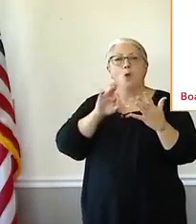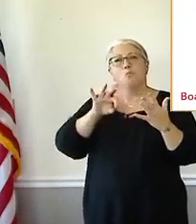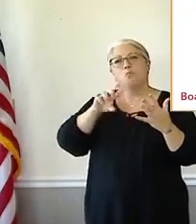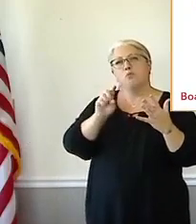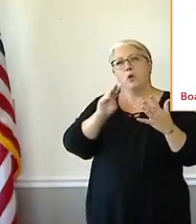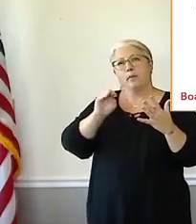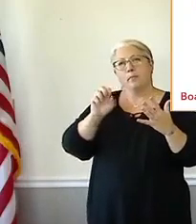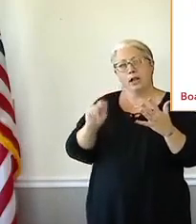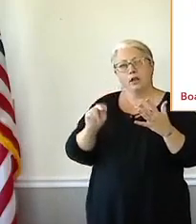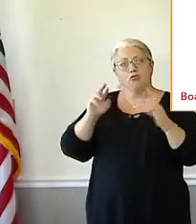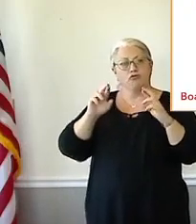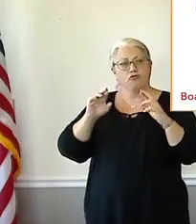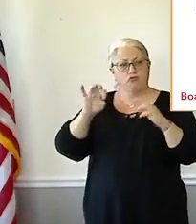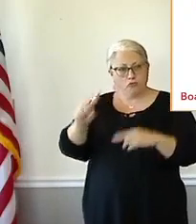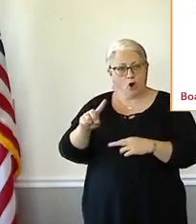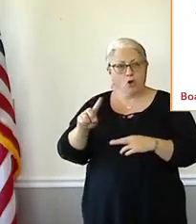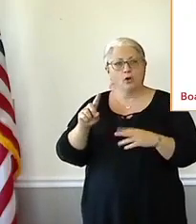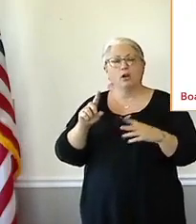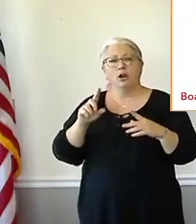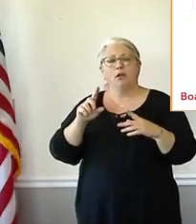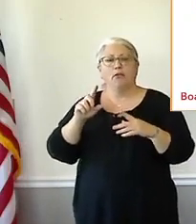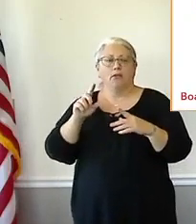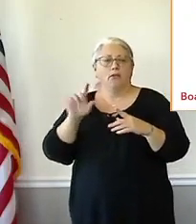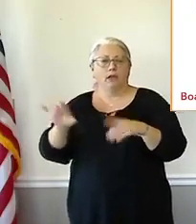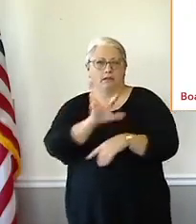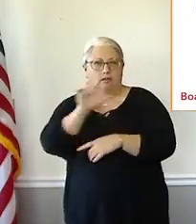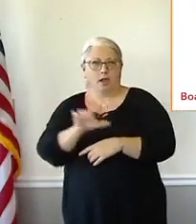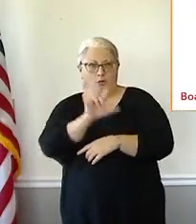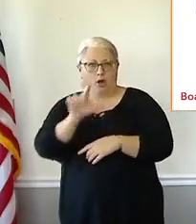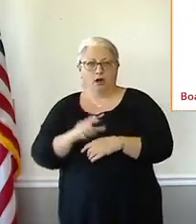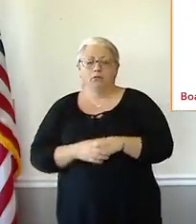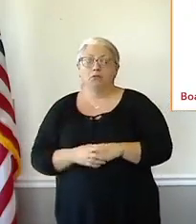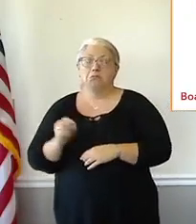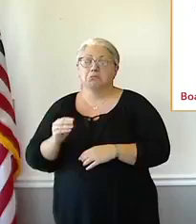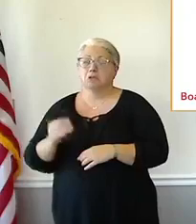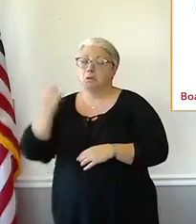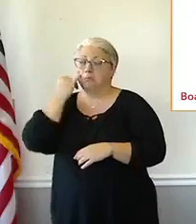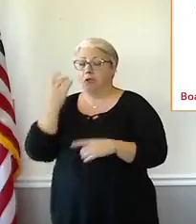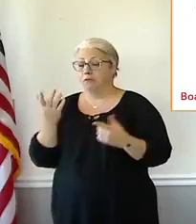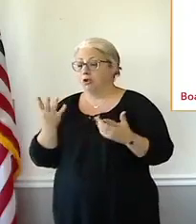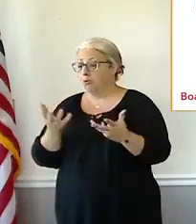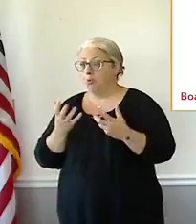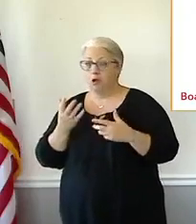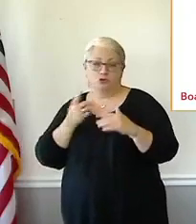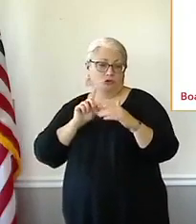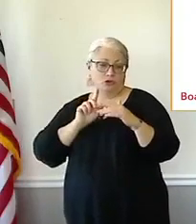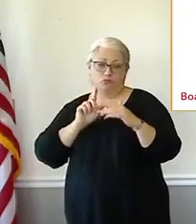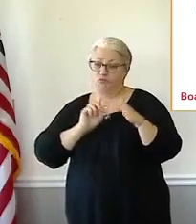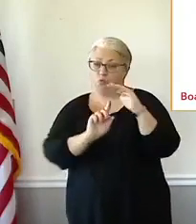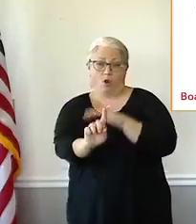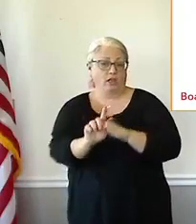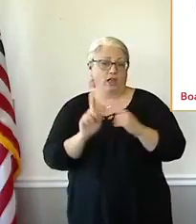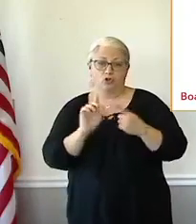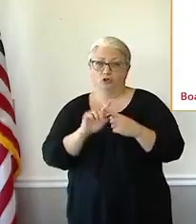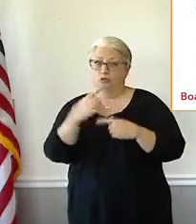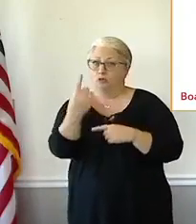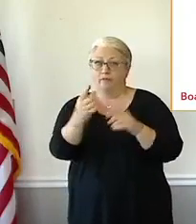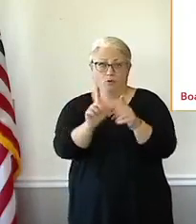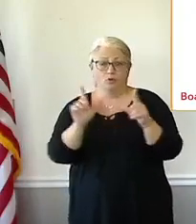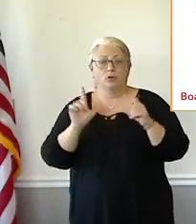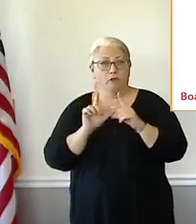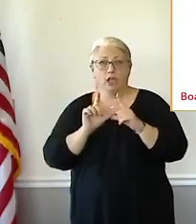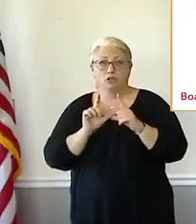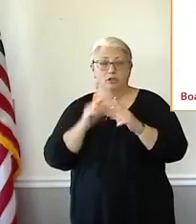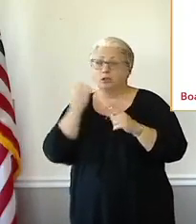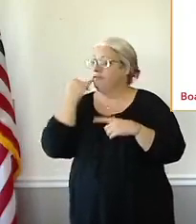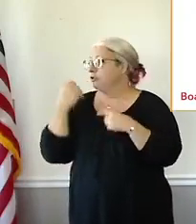and vote. So you're off to work, you want to get voting in between the 24th and 1st, you can just walk into one of those locations. You're driving through and you want to vote,